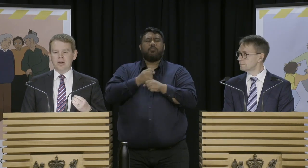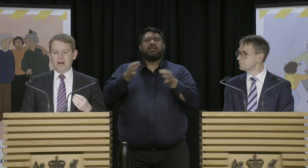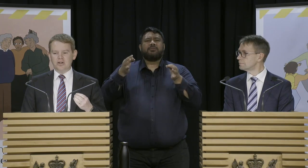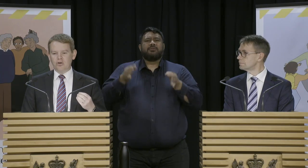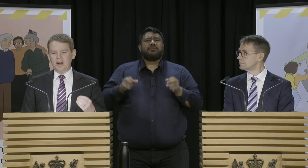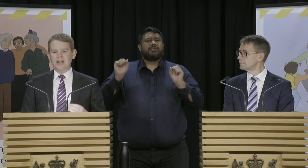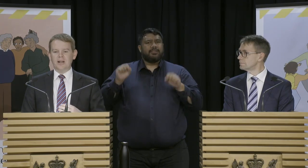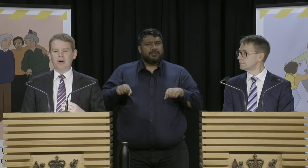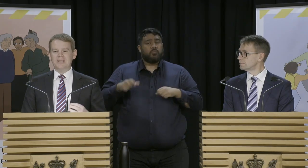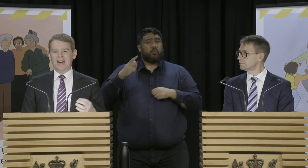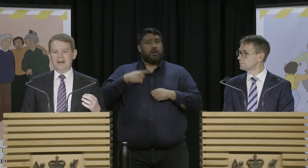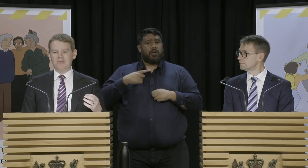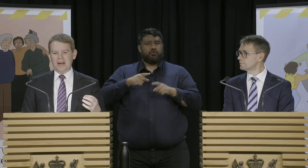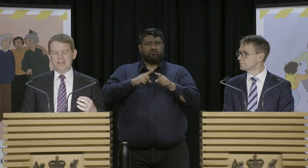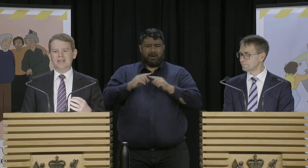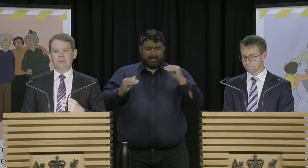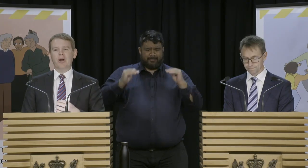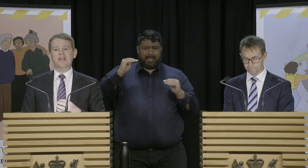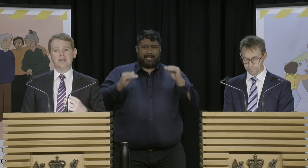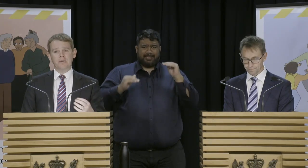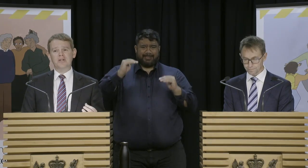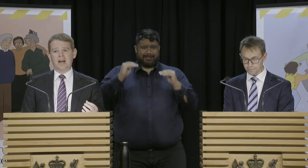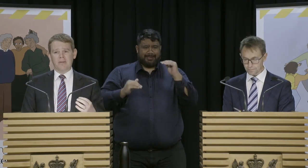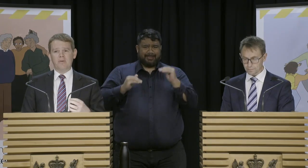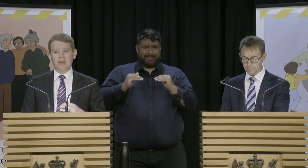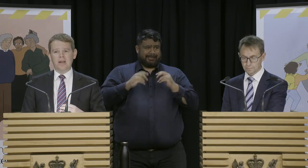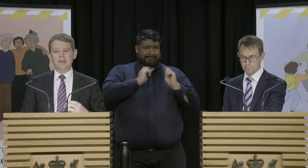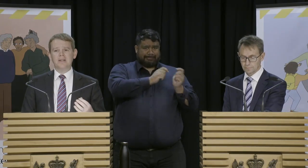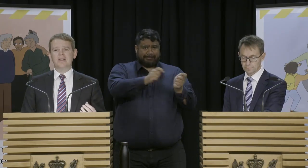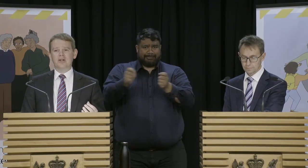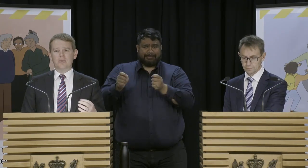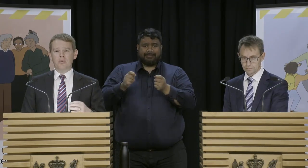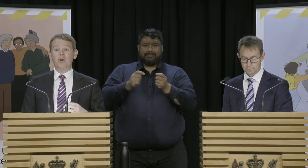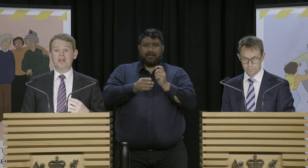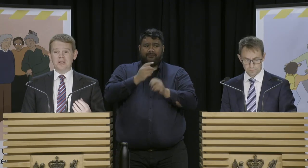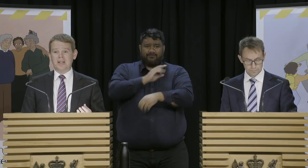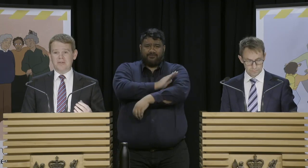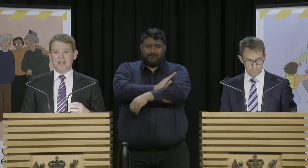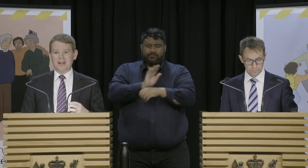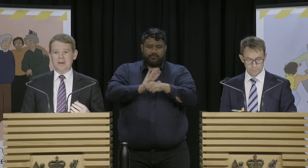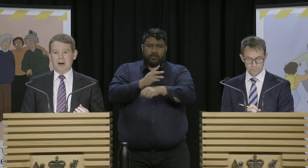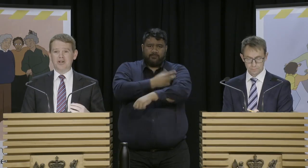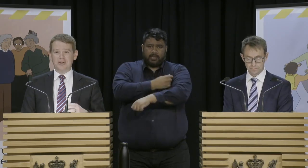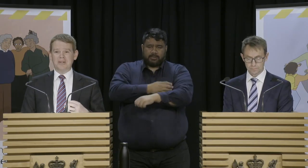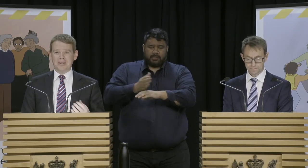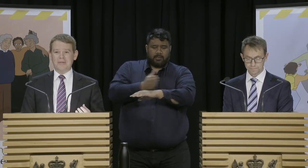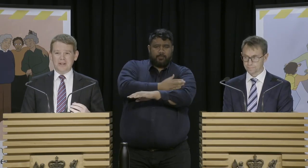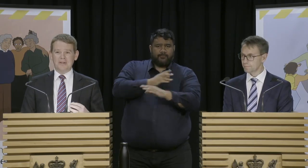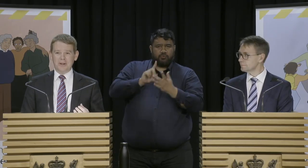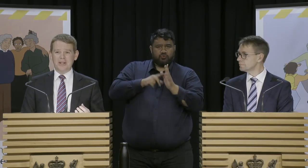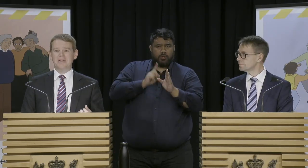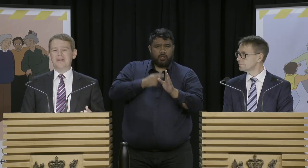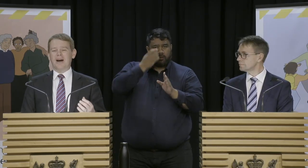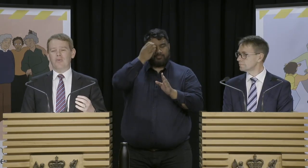to try and calibrate our vaccine supplies in the first half of the year so that we weren't leaving much left